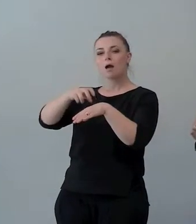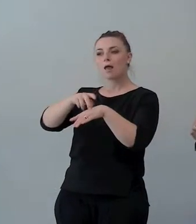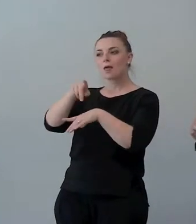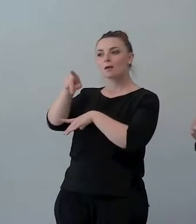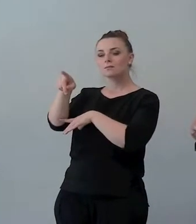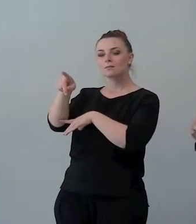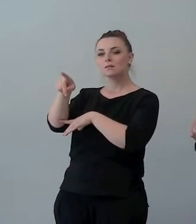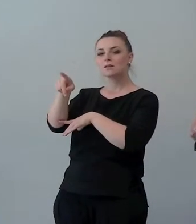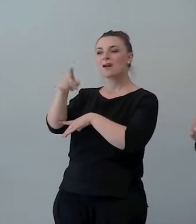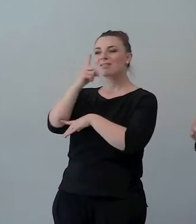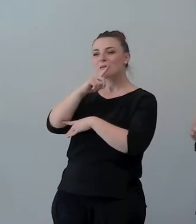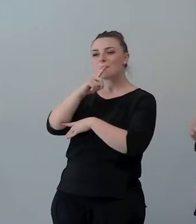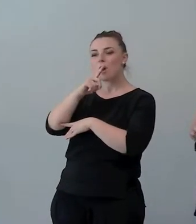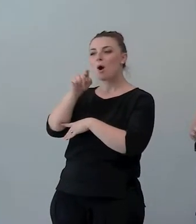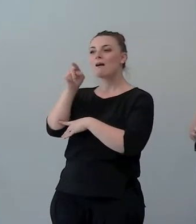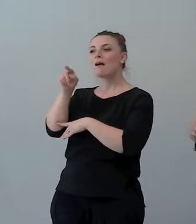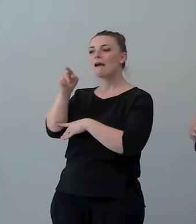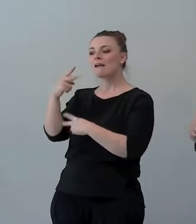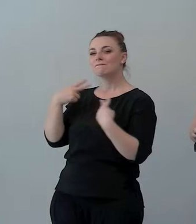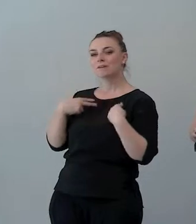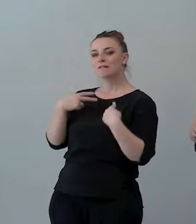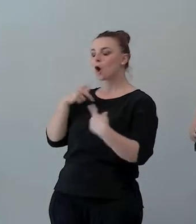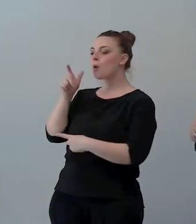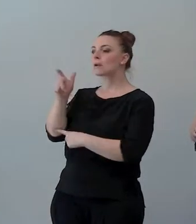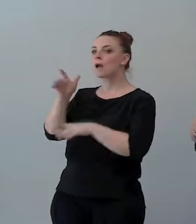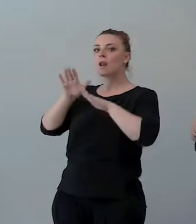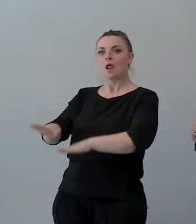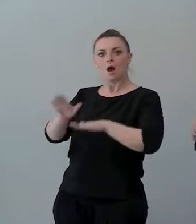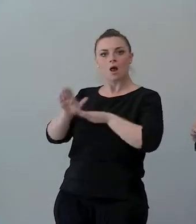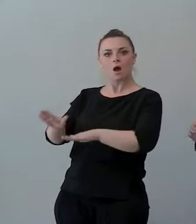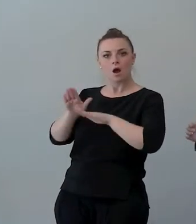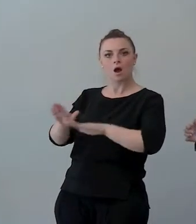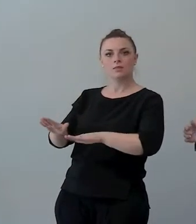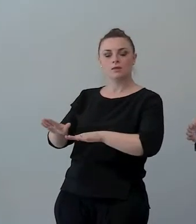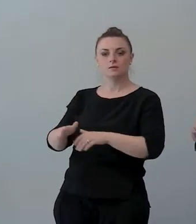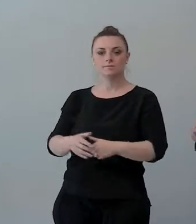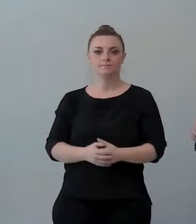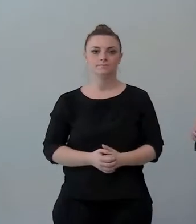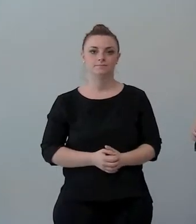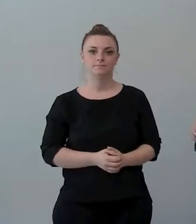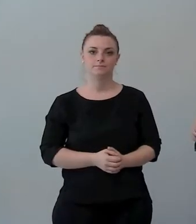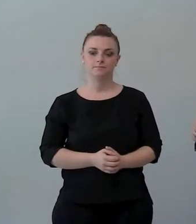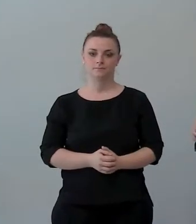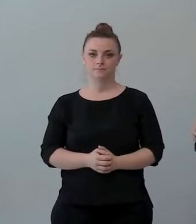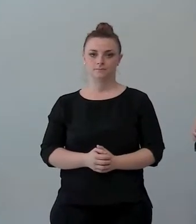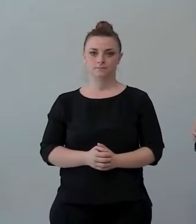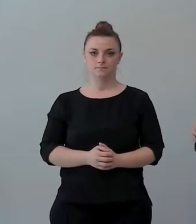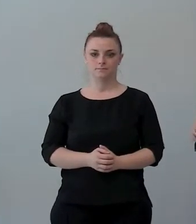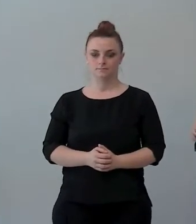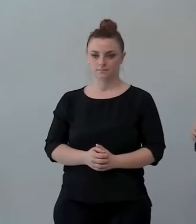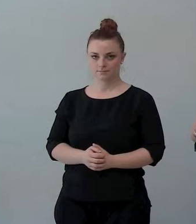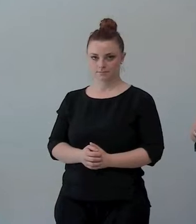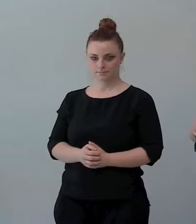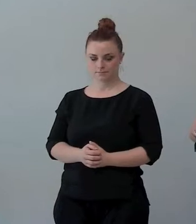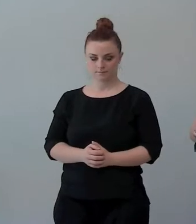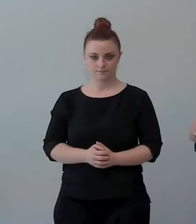rallentare il passo della vita. It struck me because her illness forced her to slow